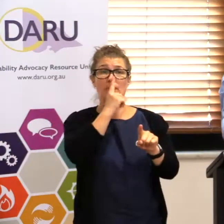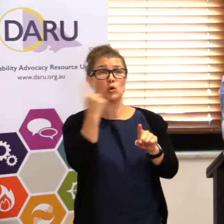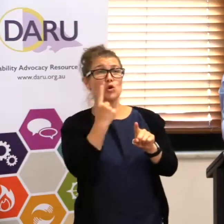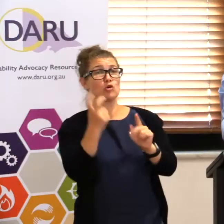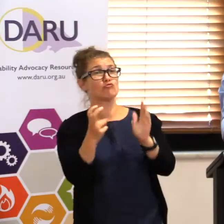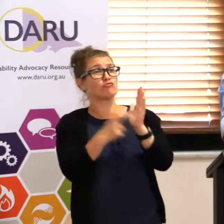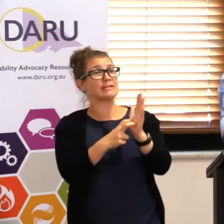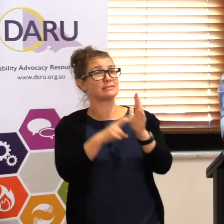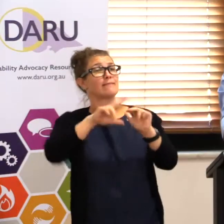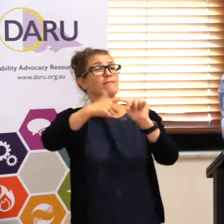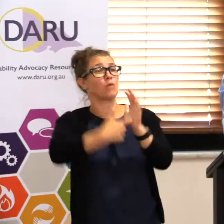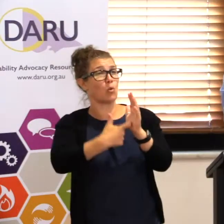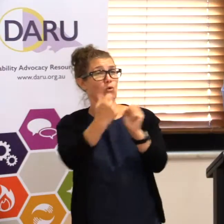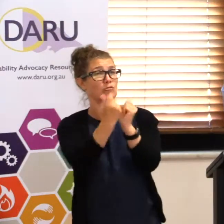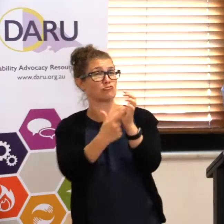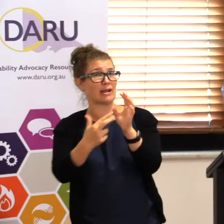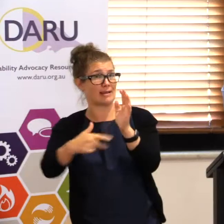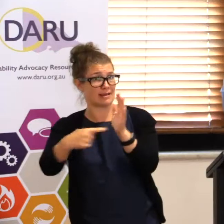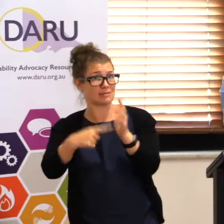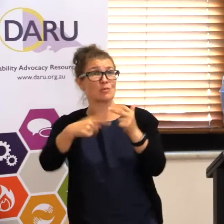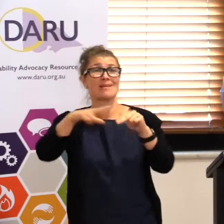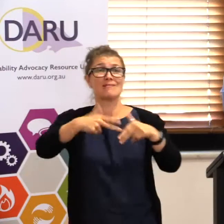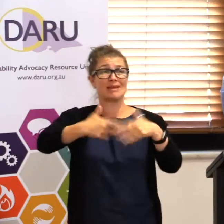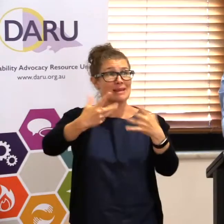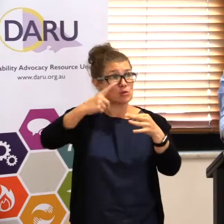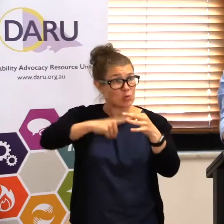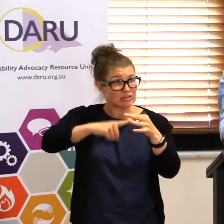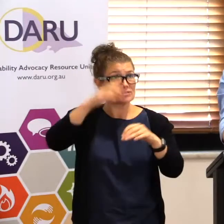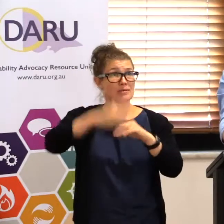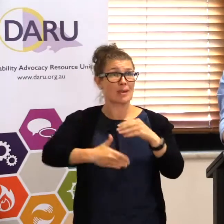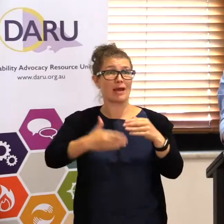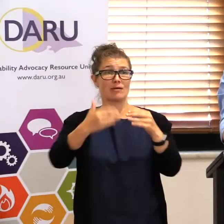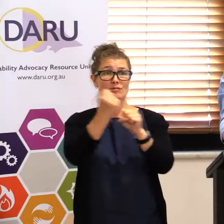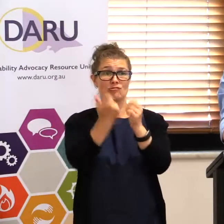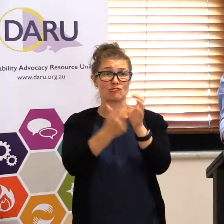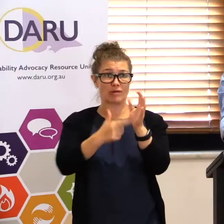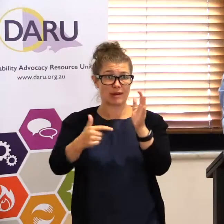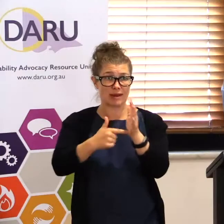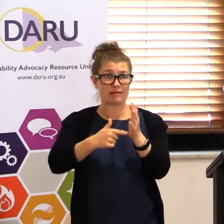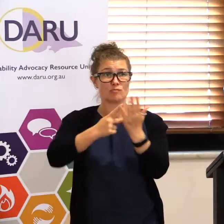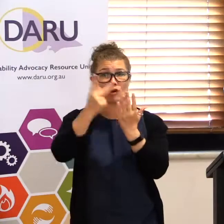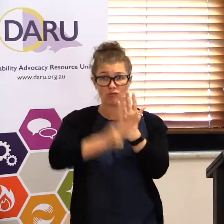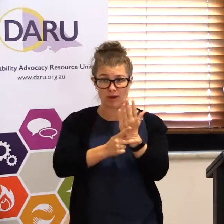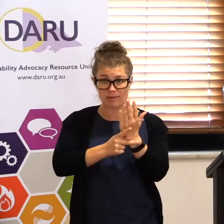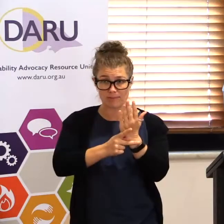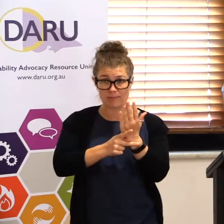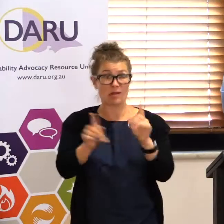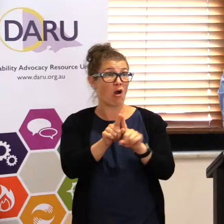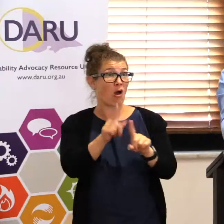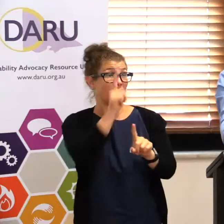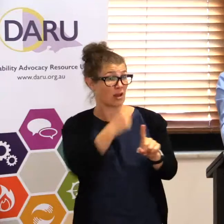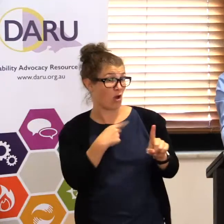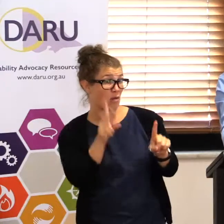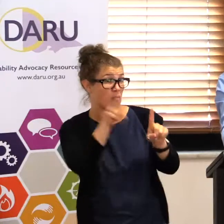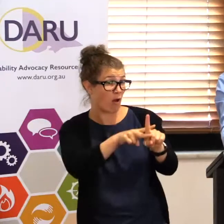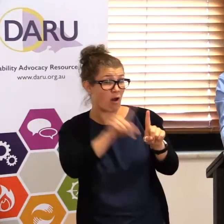the grants. So if there's anybody who's got questions about the grants program, such as, you know, can I apply? What does